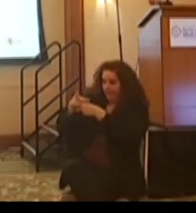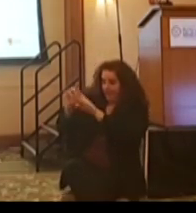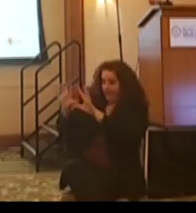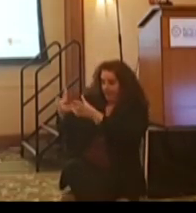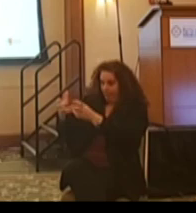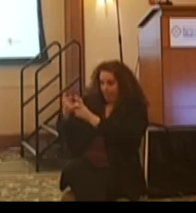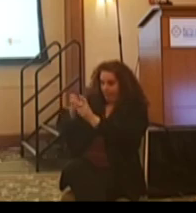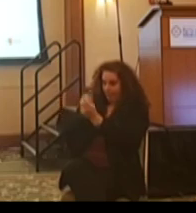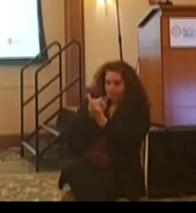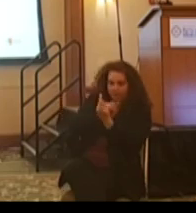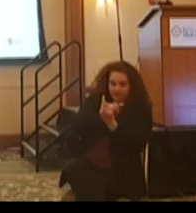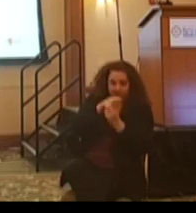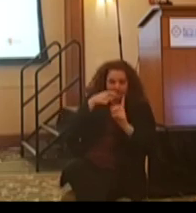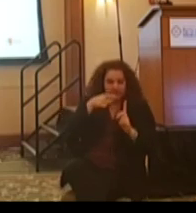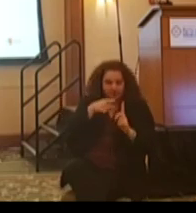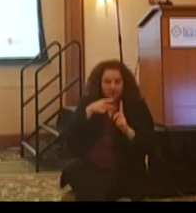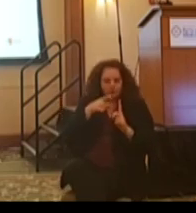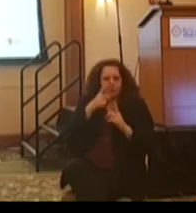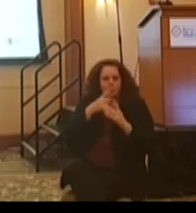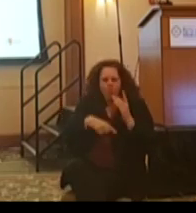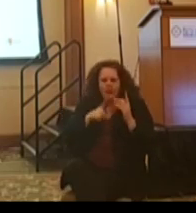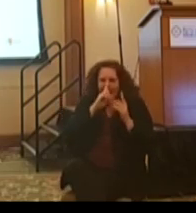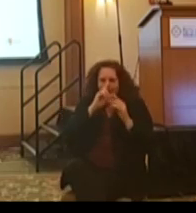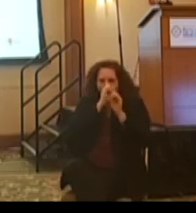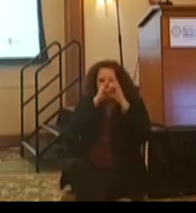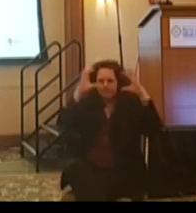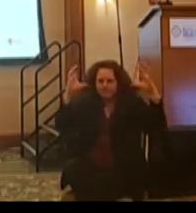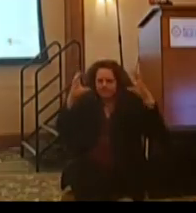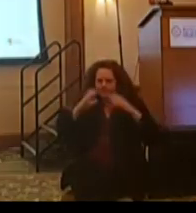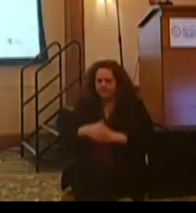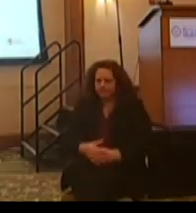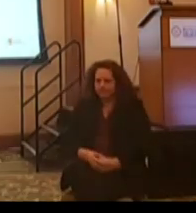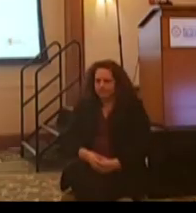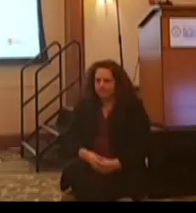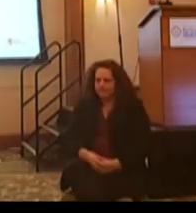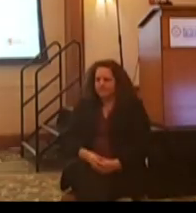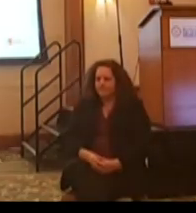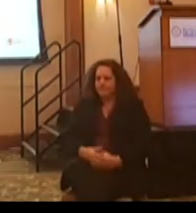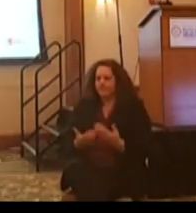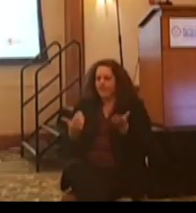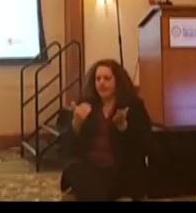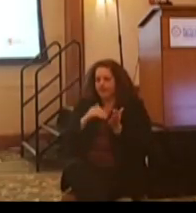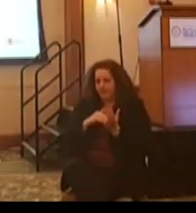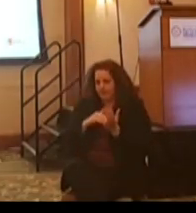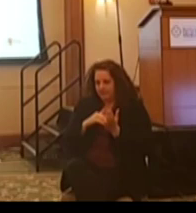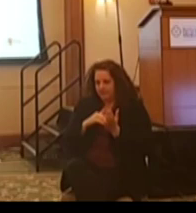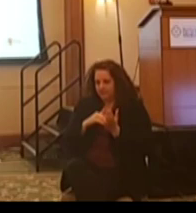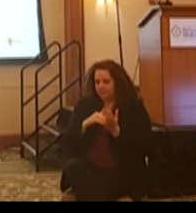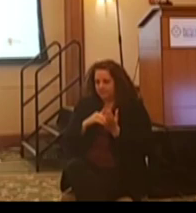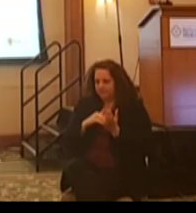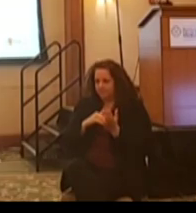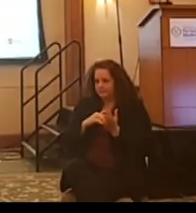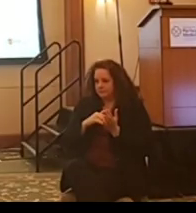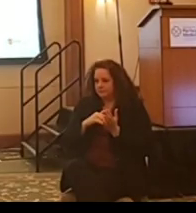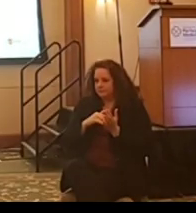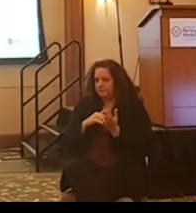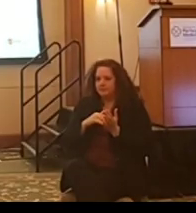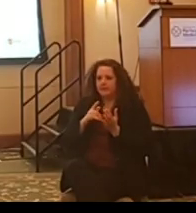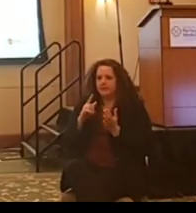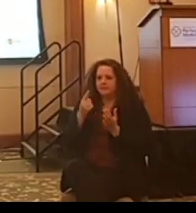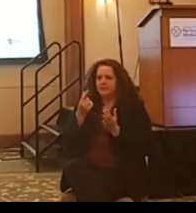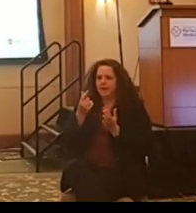So potentially, what would that look like? So here we are again. It's like Groundhog Day. Each day